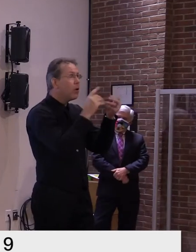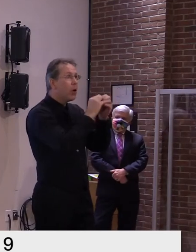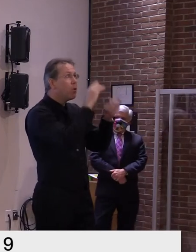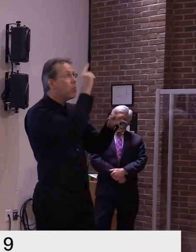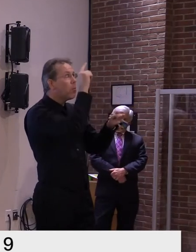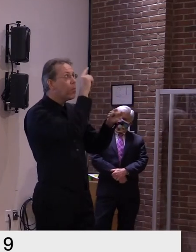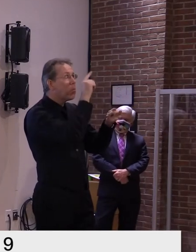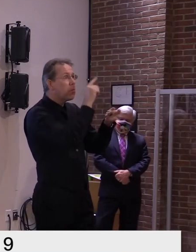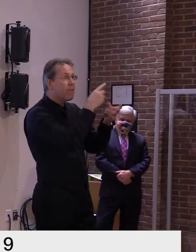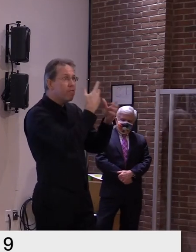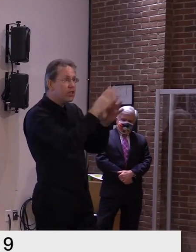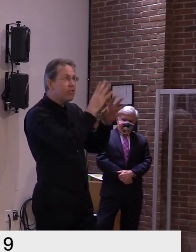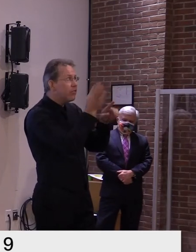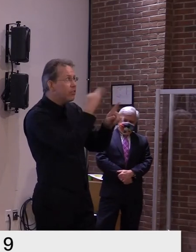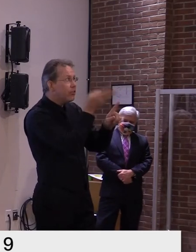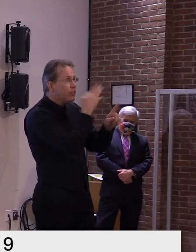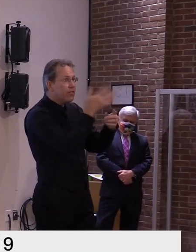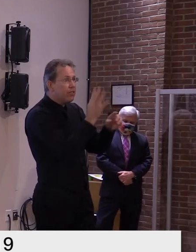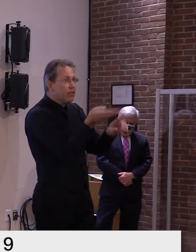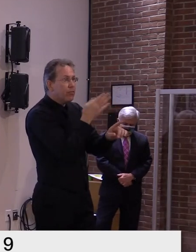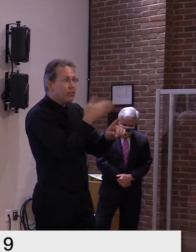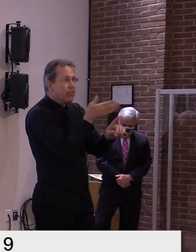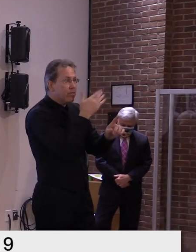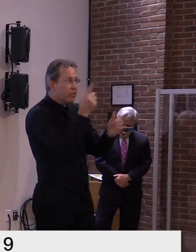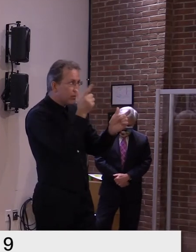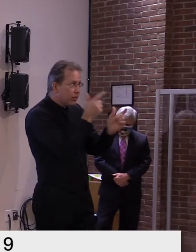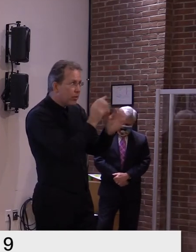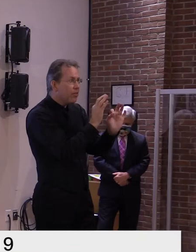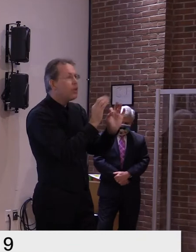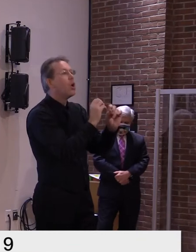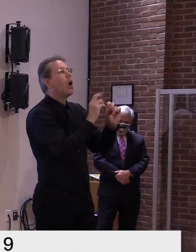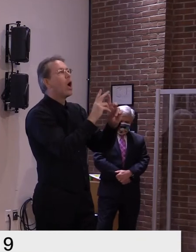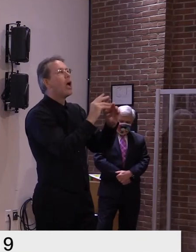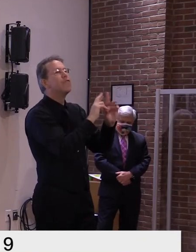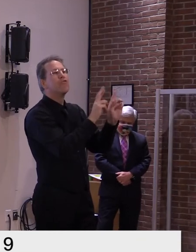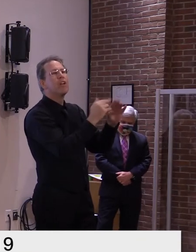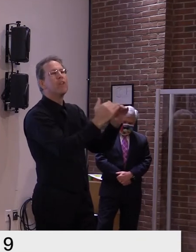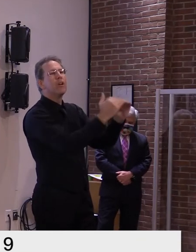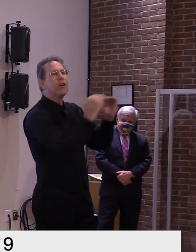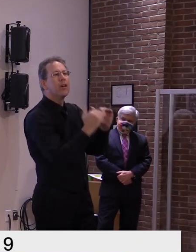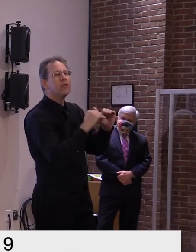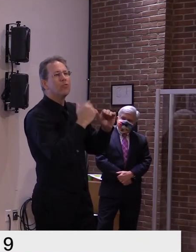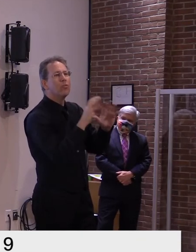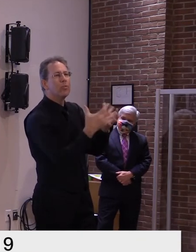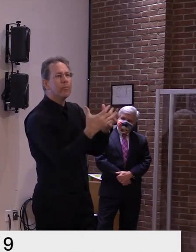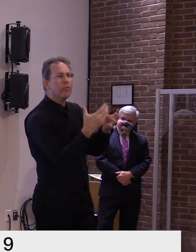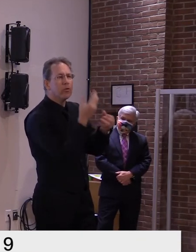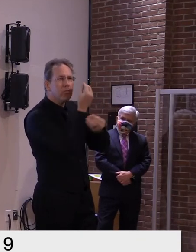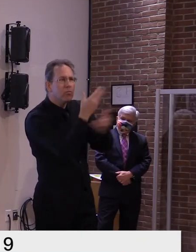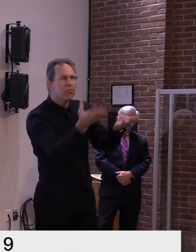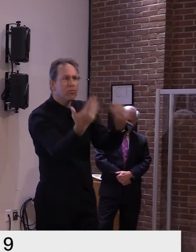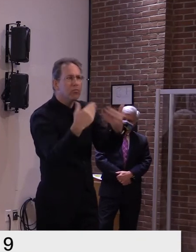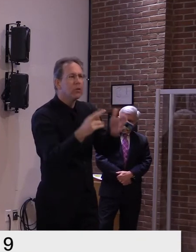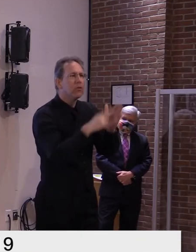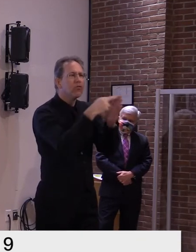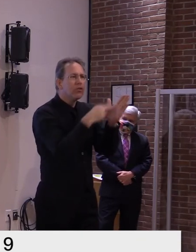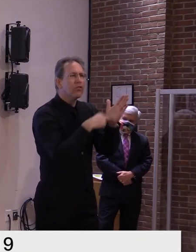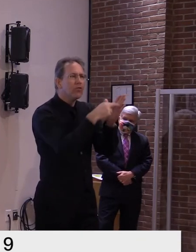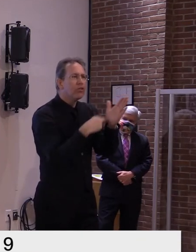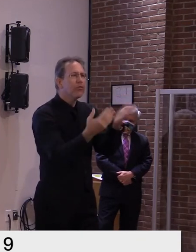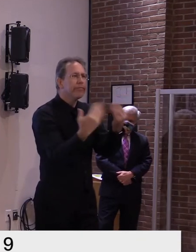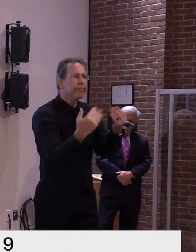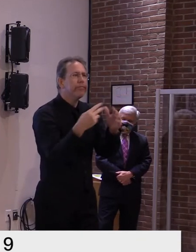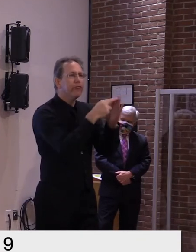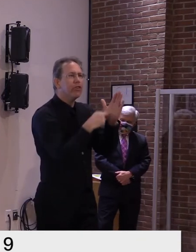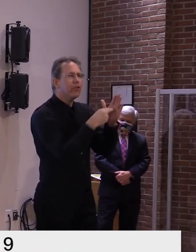if you will, allowing us to have good insight quickly into the fact that we can open up the next phase because there's